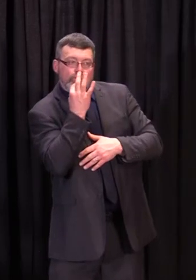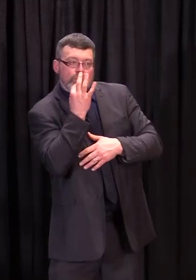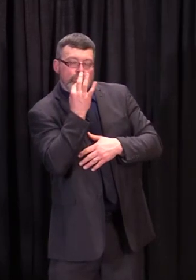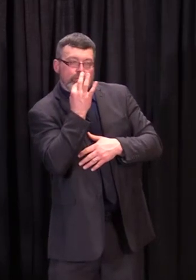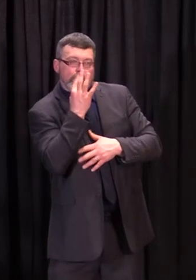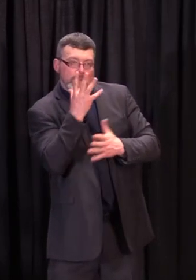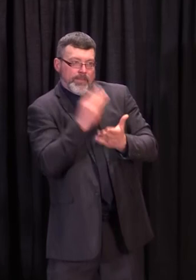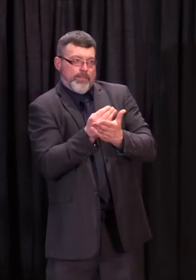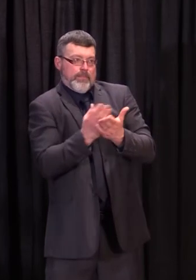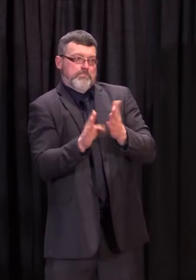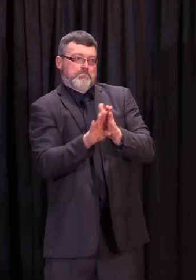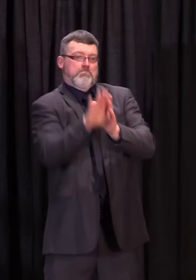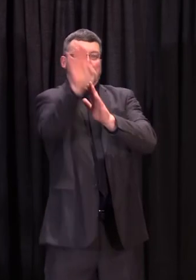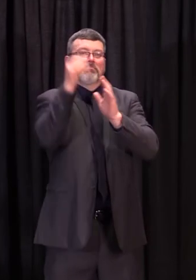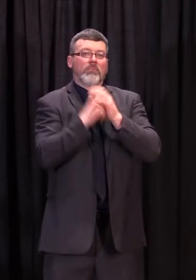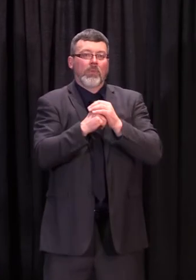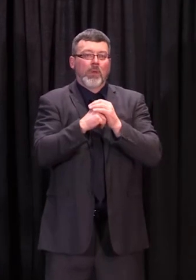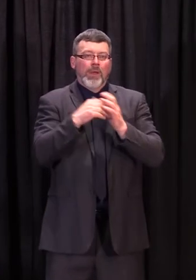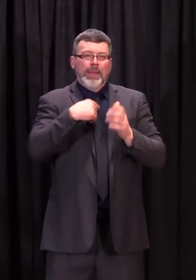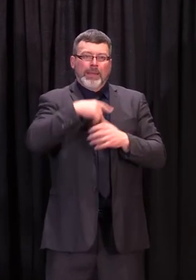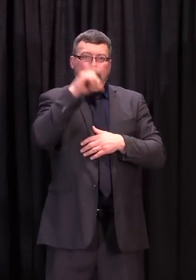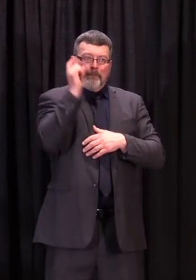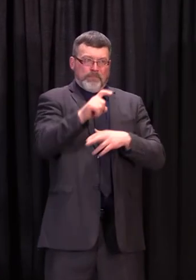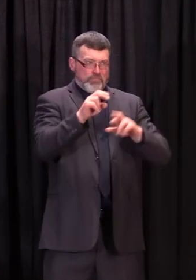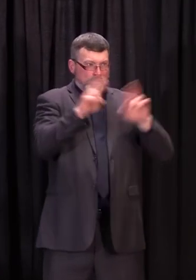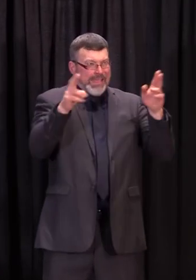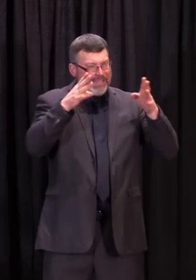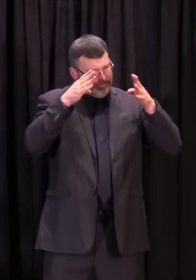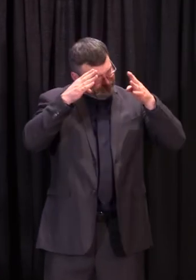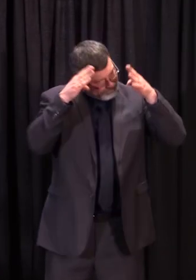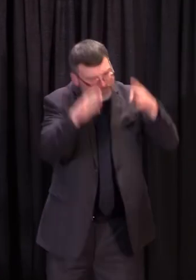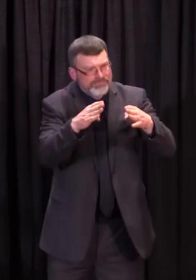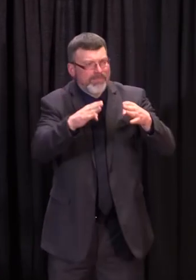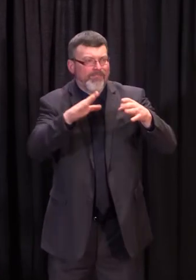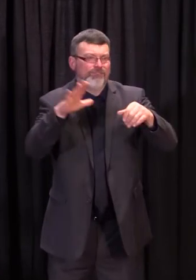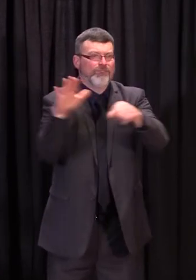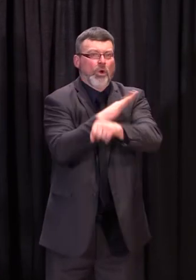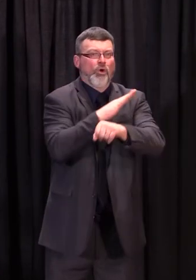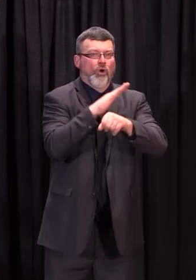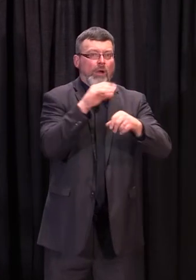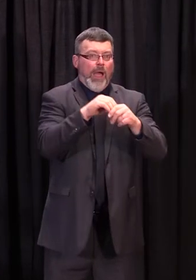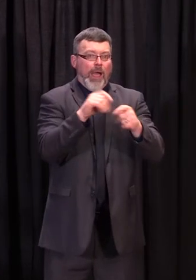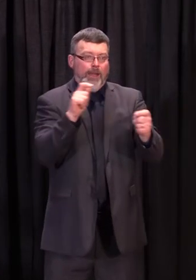to focus fully on reversing social, emotional, and academic losses.